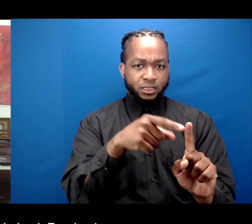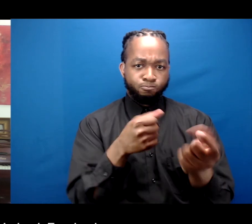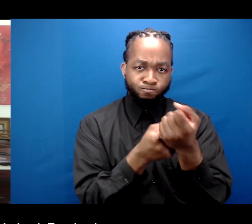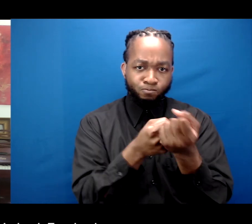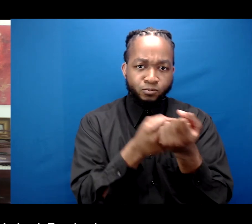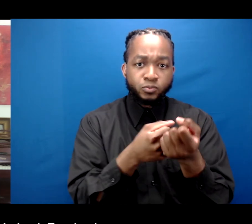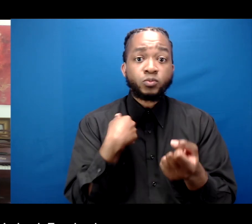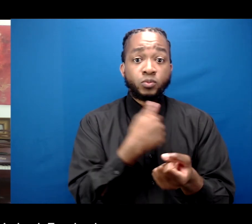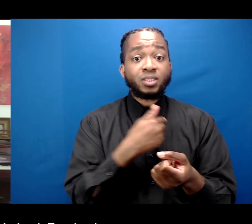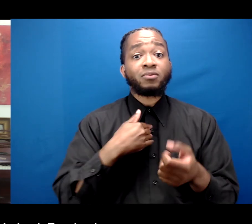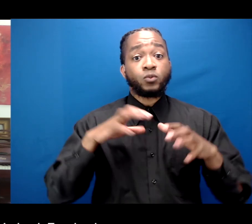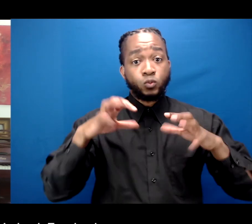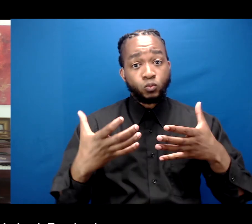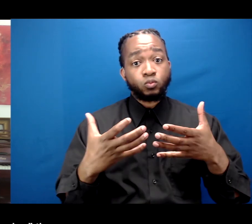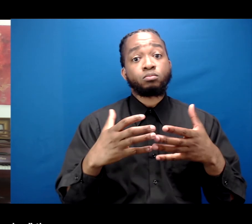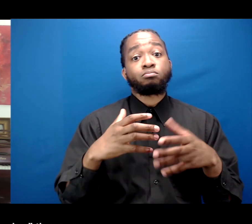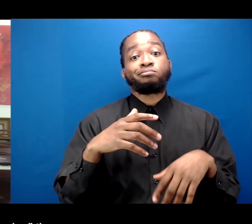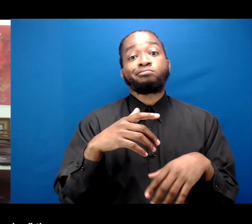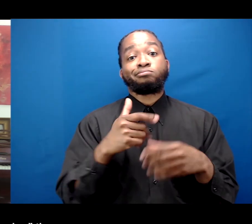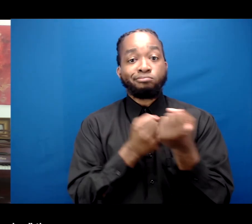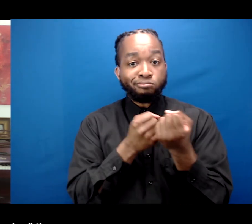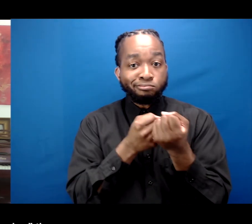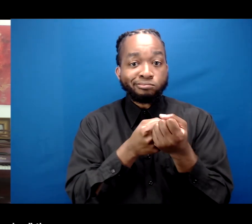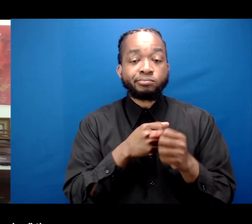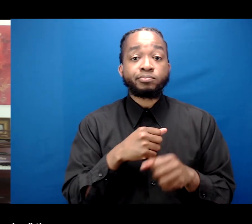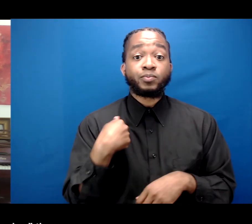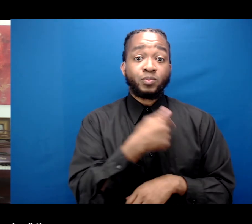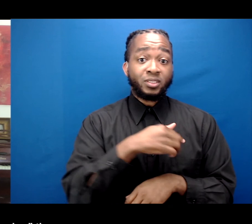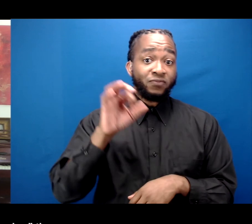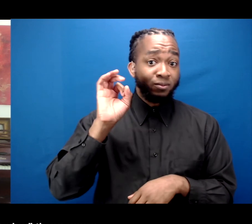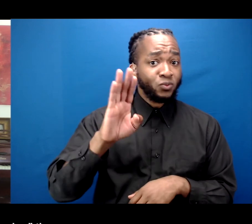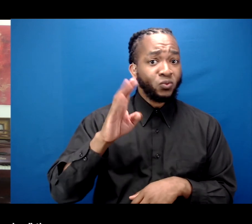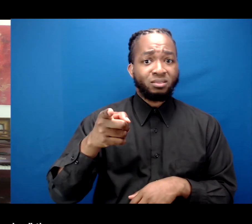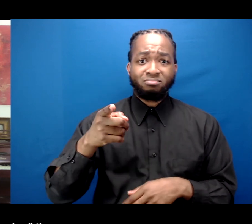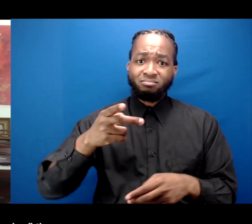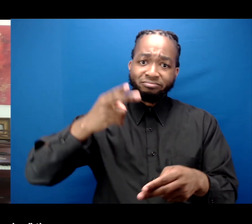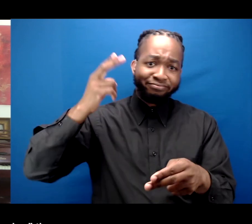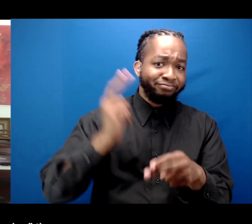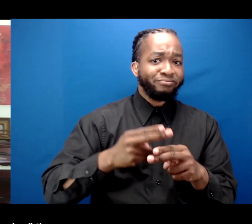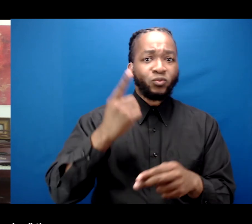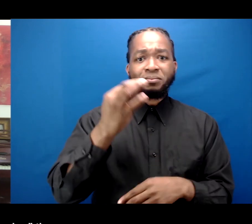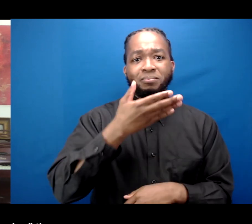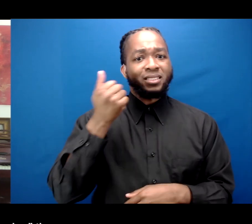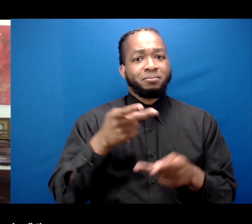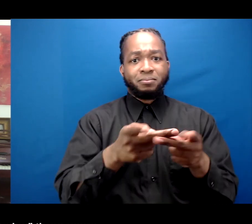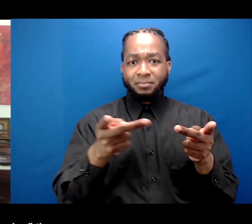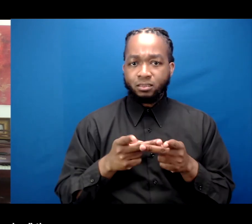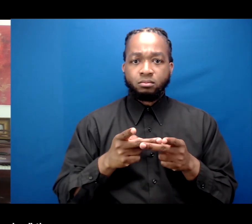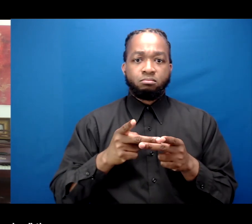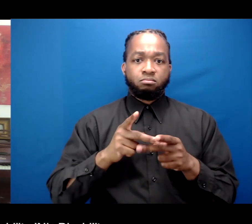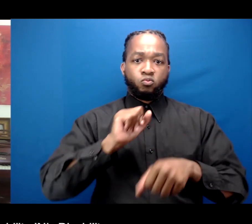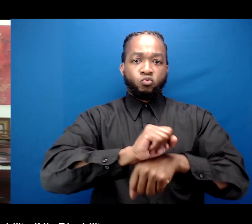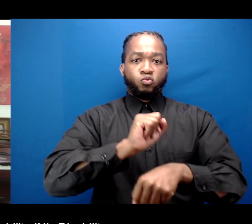Indeed, Facebook has been named one of the best places to work for disability inclusion 3 years in a row by the American Association